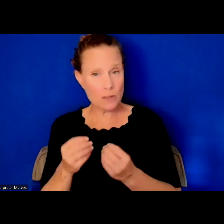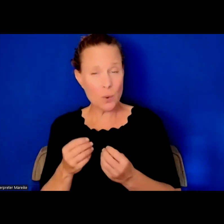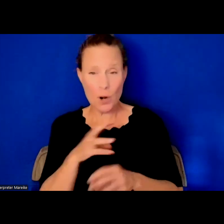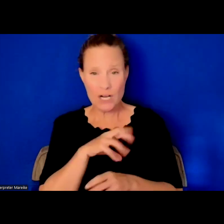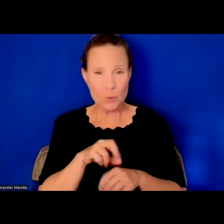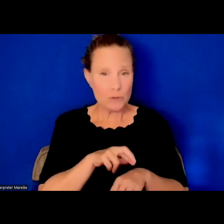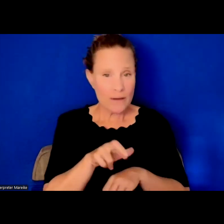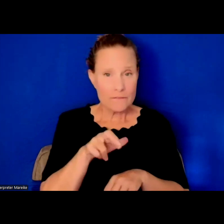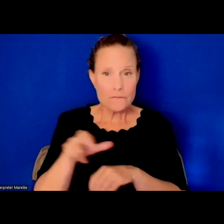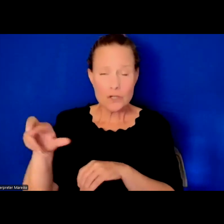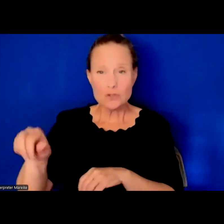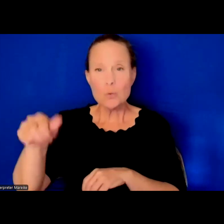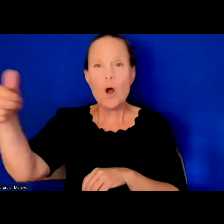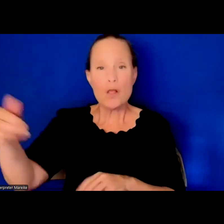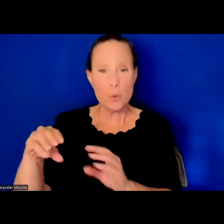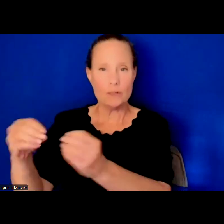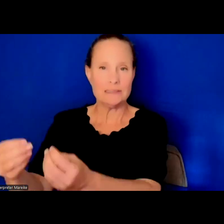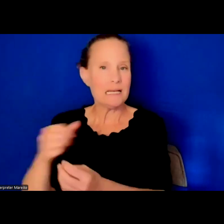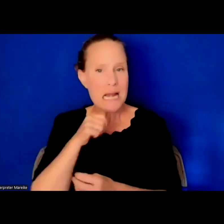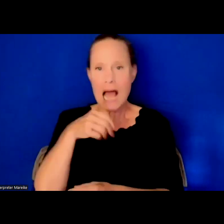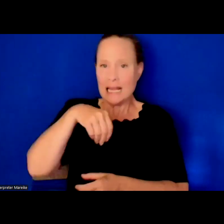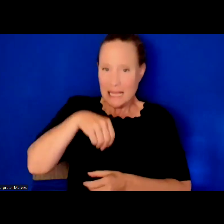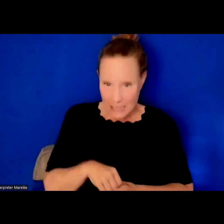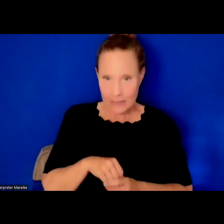other entities that are not in the SCN as well?